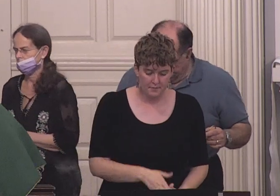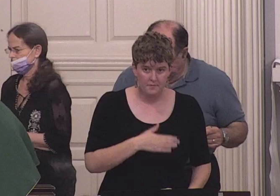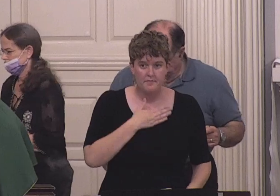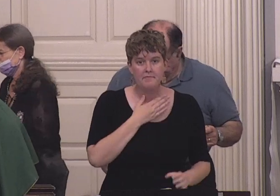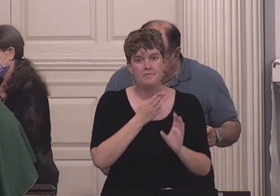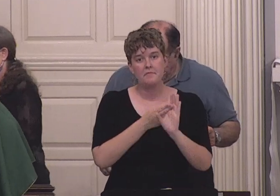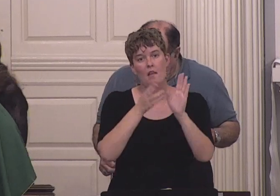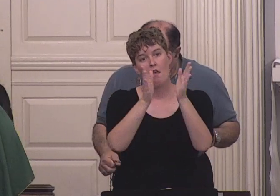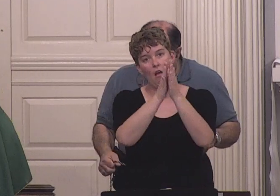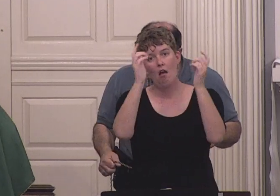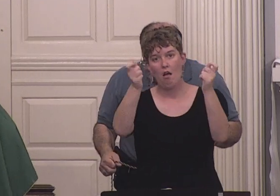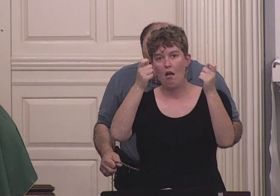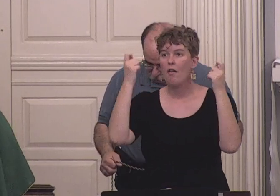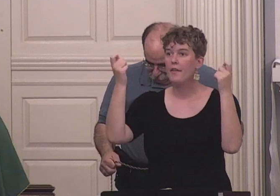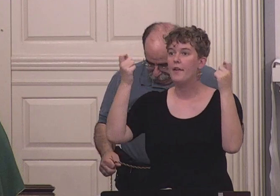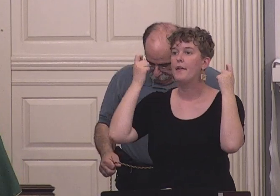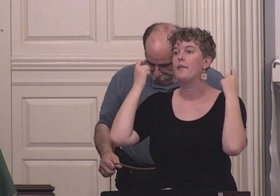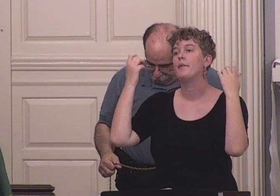testify.